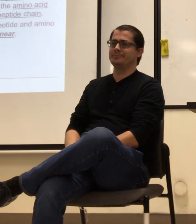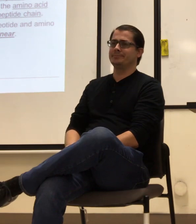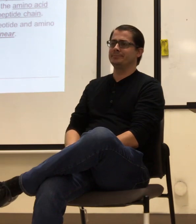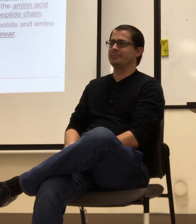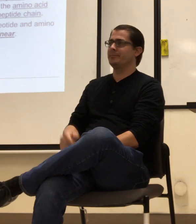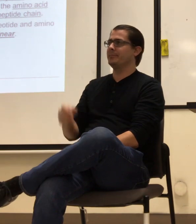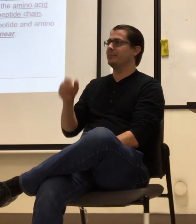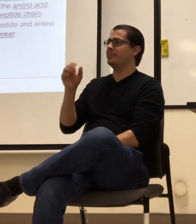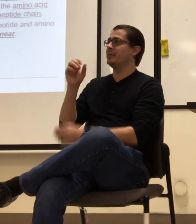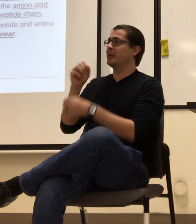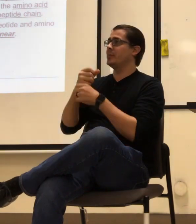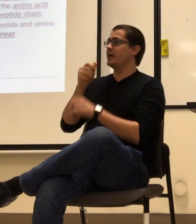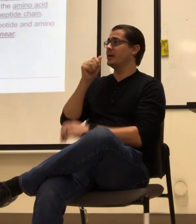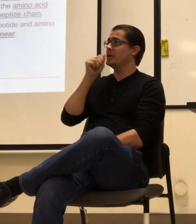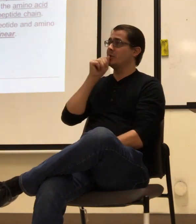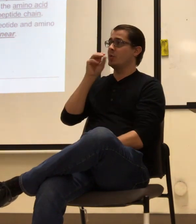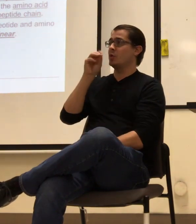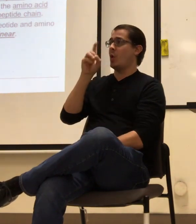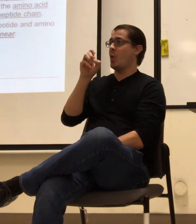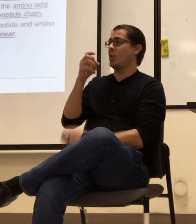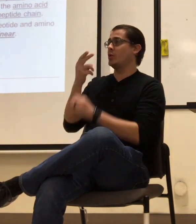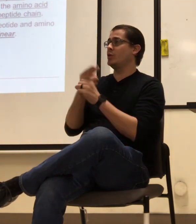make a secret code using your alphabet,